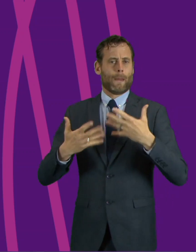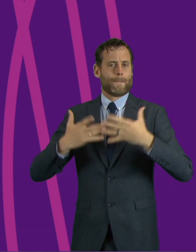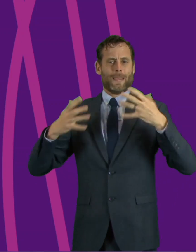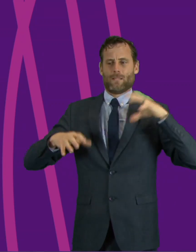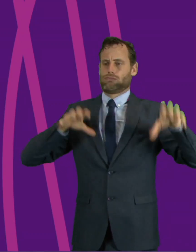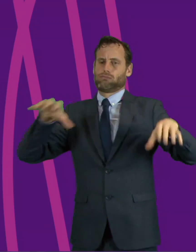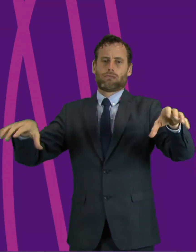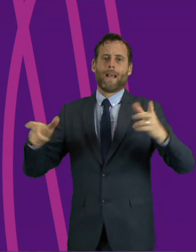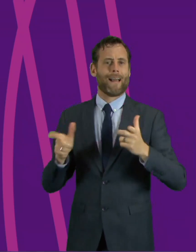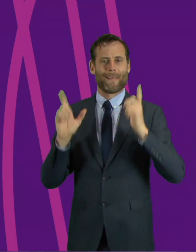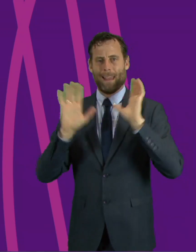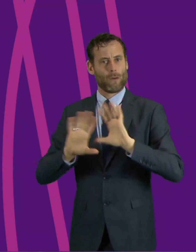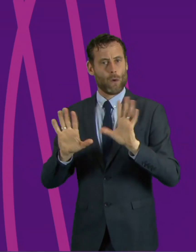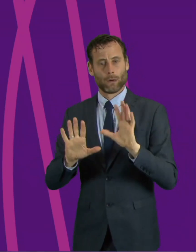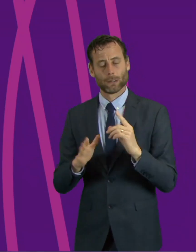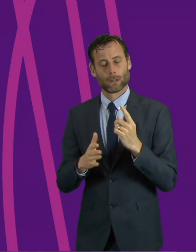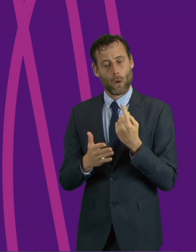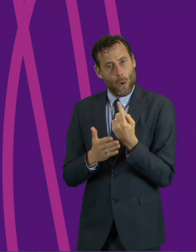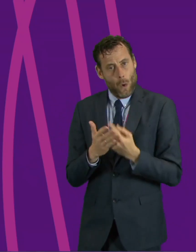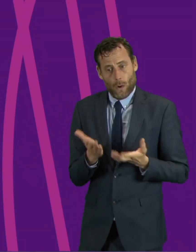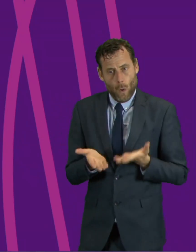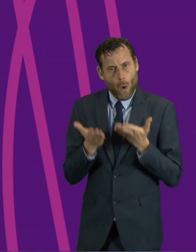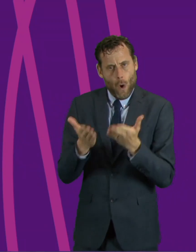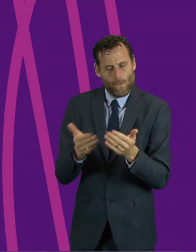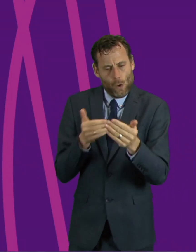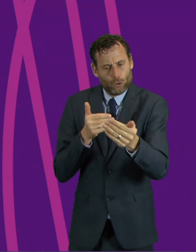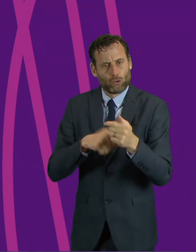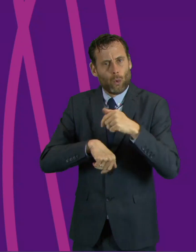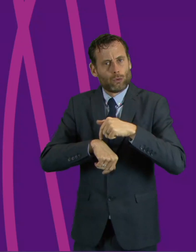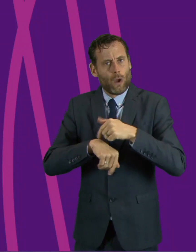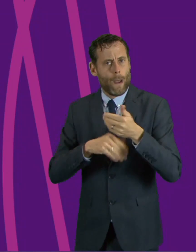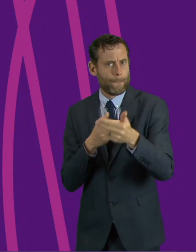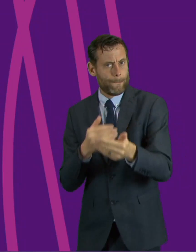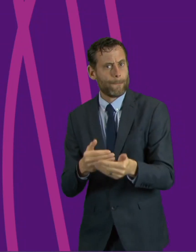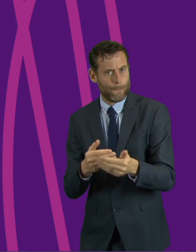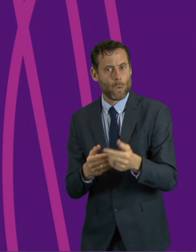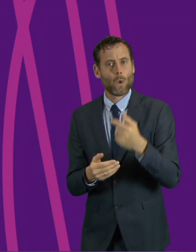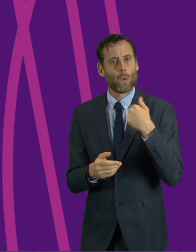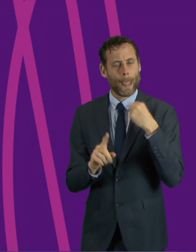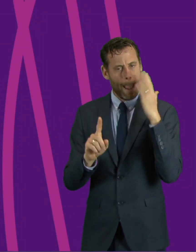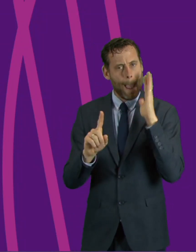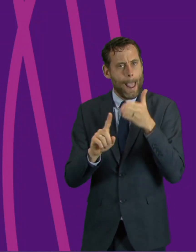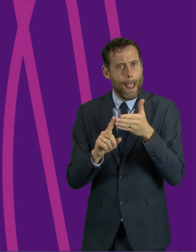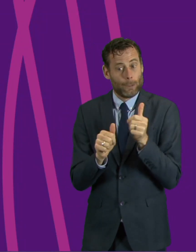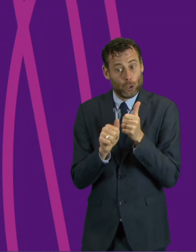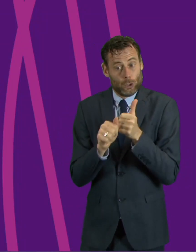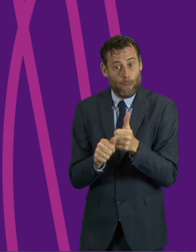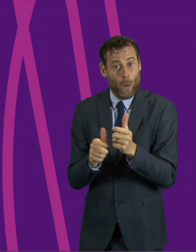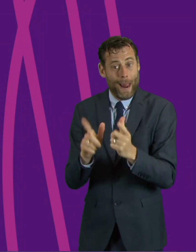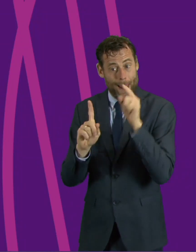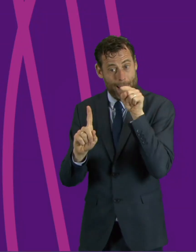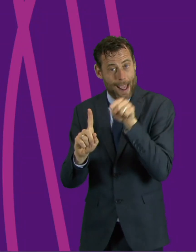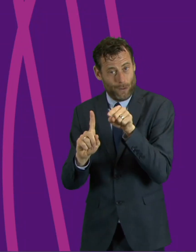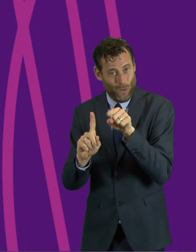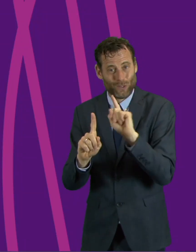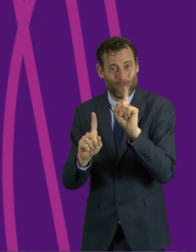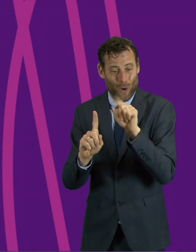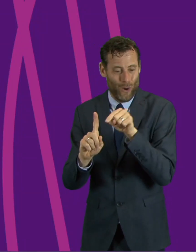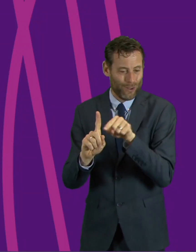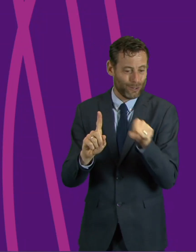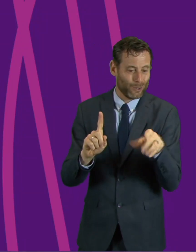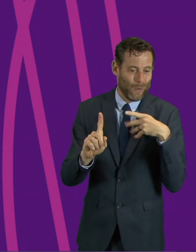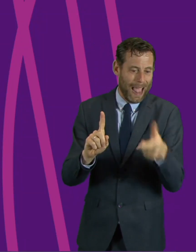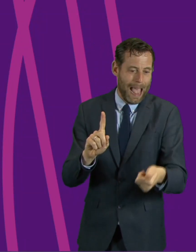short-term, limited offer, and we, as I say, in supporting landlords, the intention is also to support tenants,